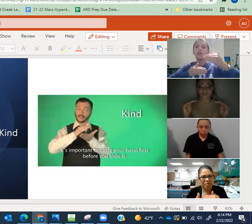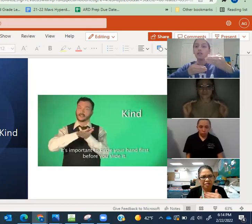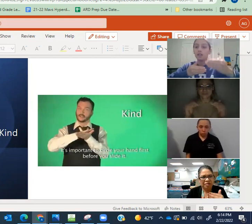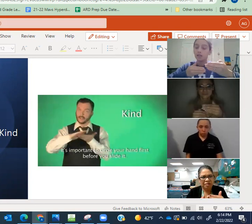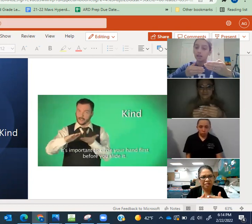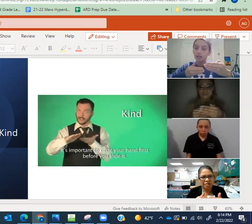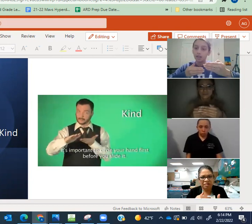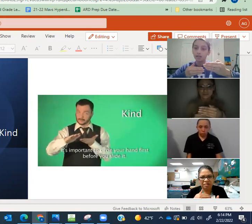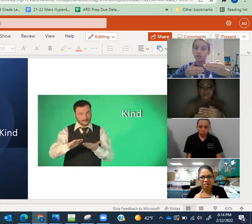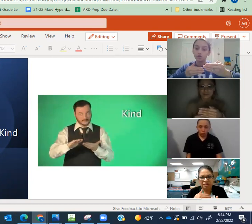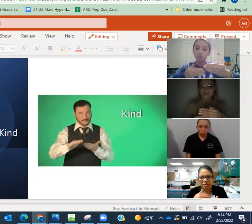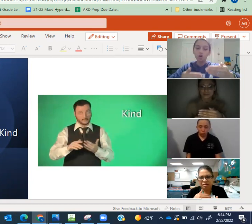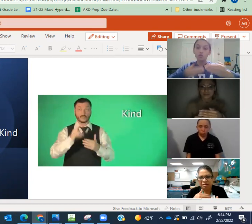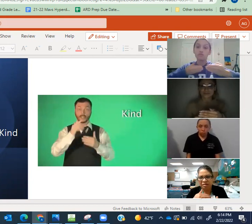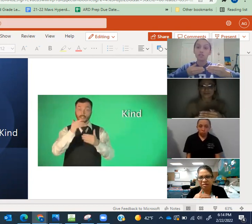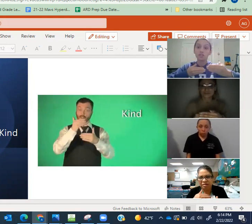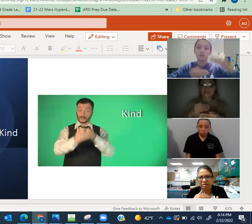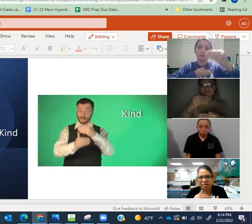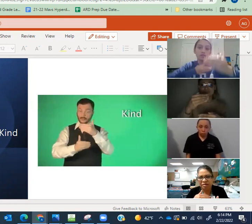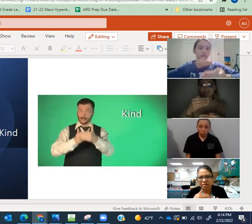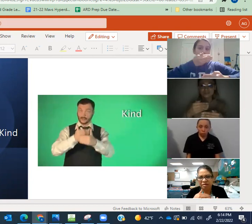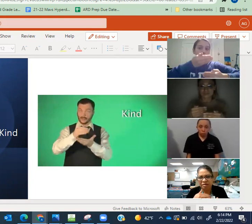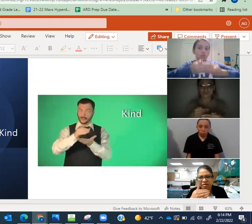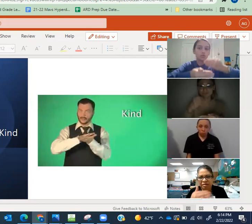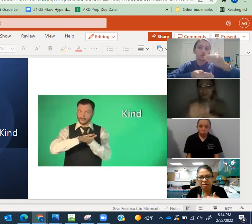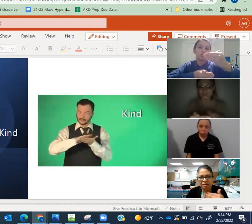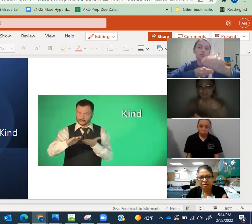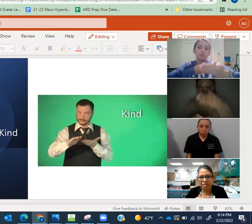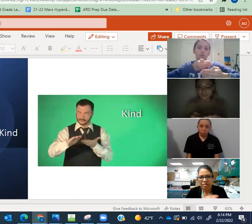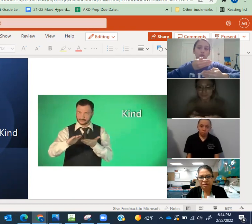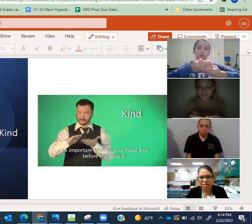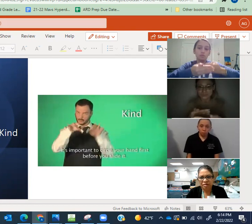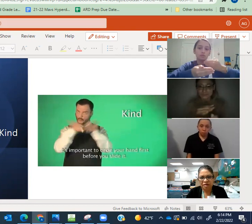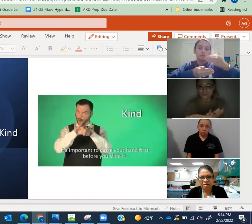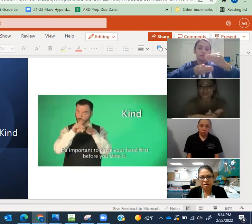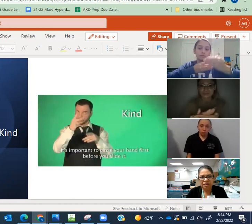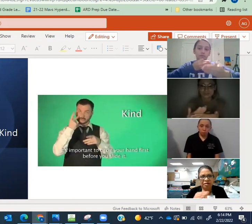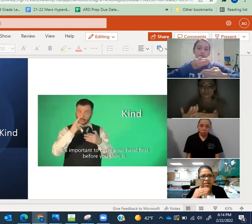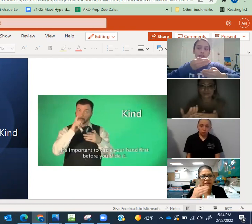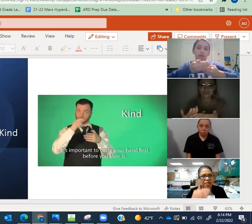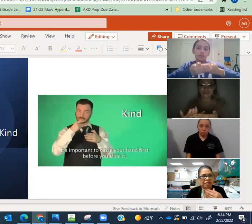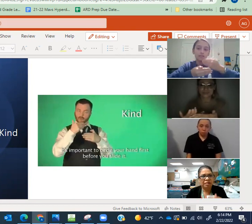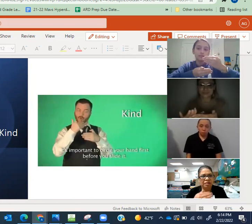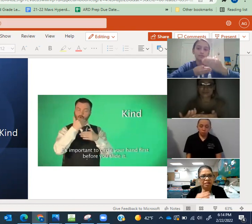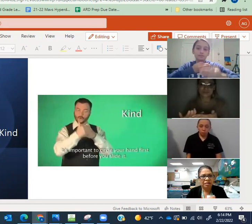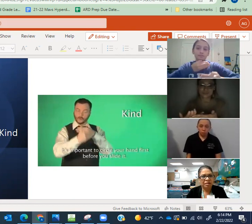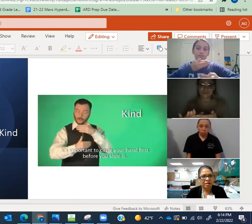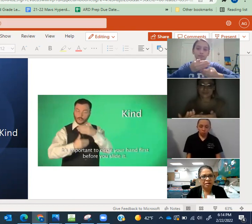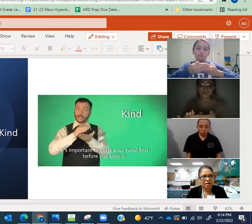bit and your palms are facing you, and it goes into a circle. Kind.